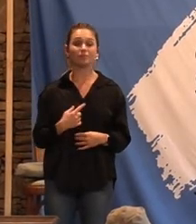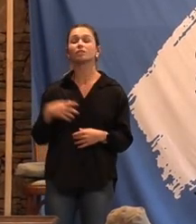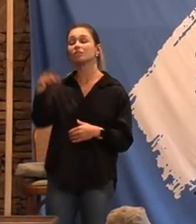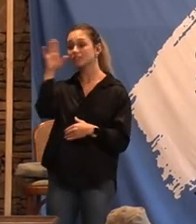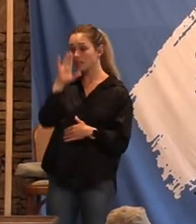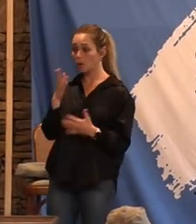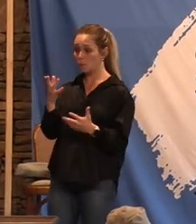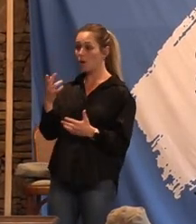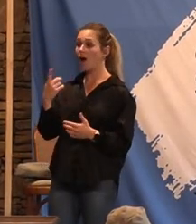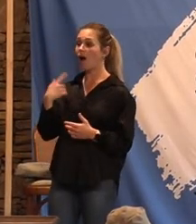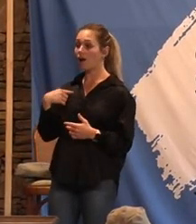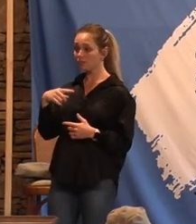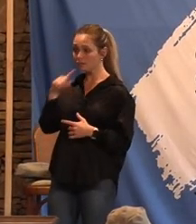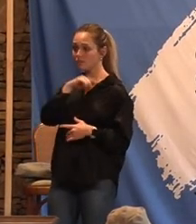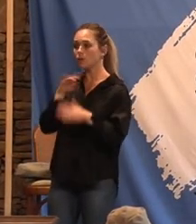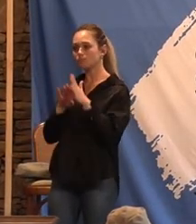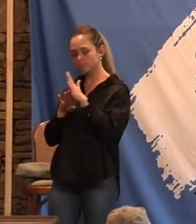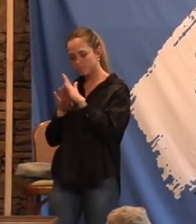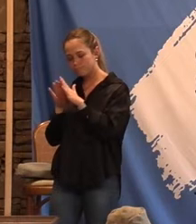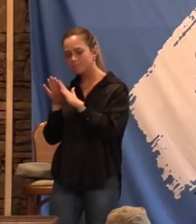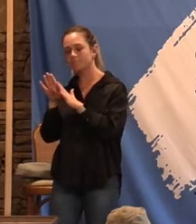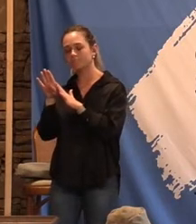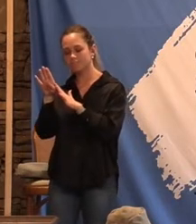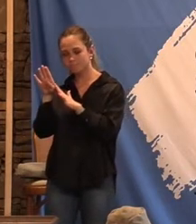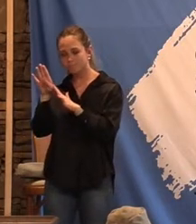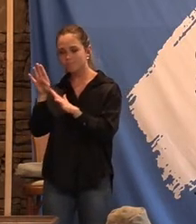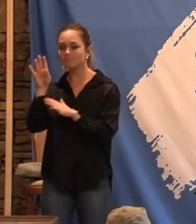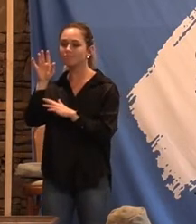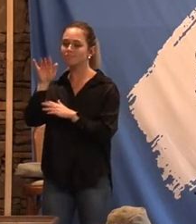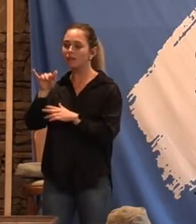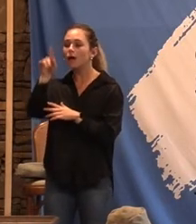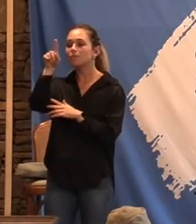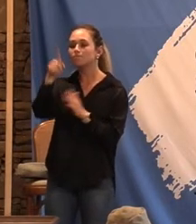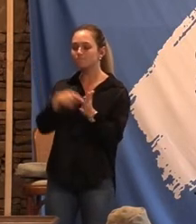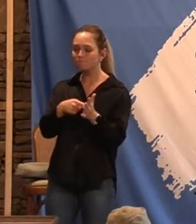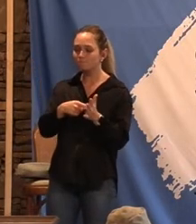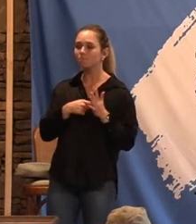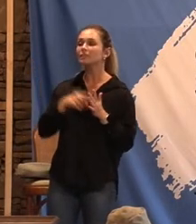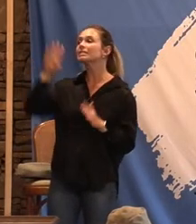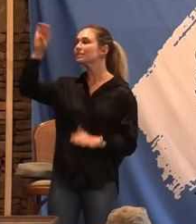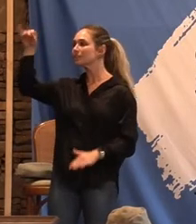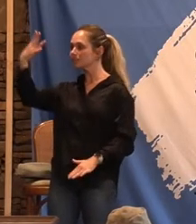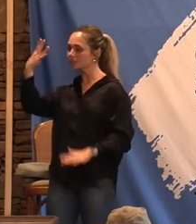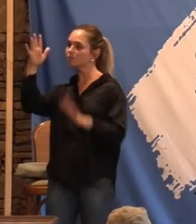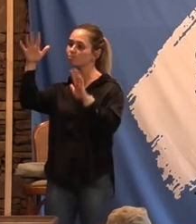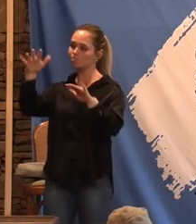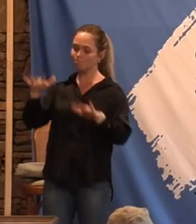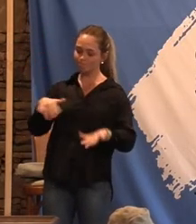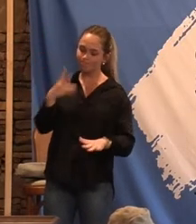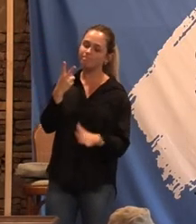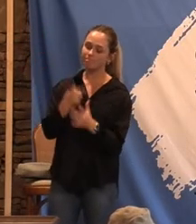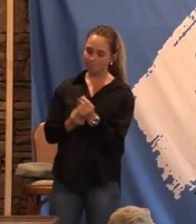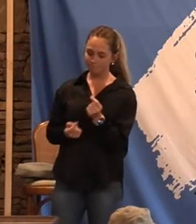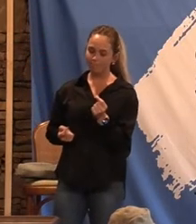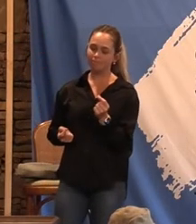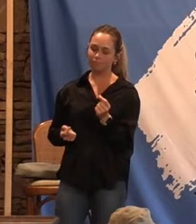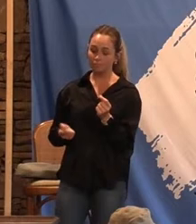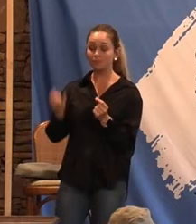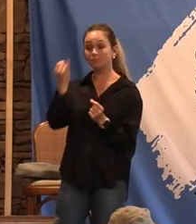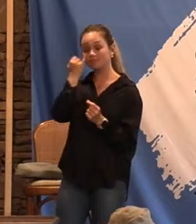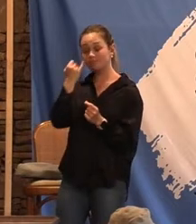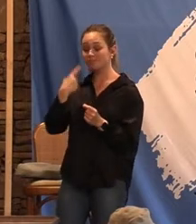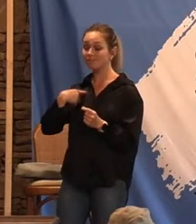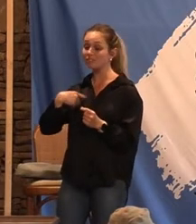God wants us to grow, that takes sunshine and some rain. If